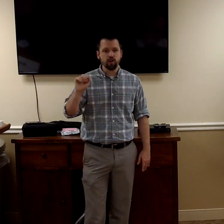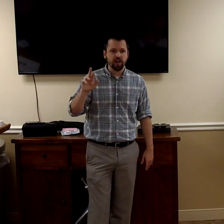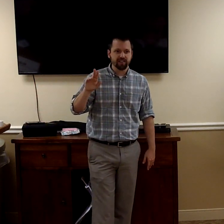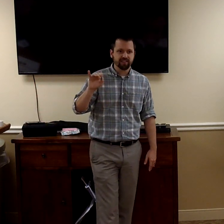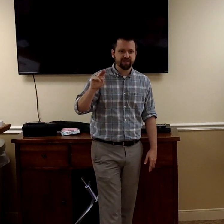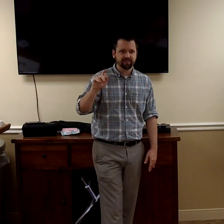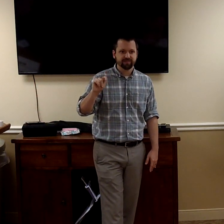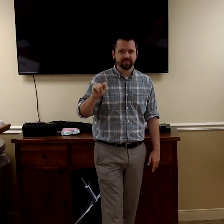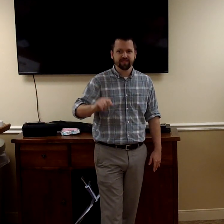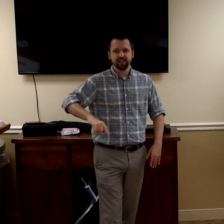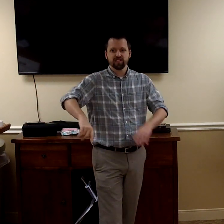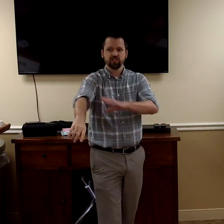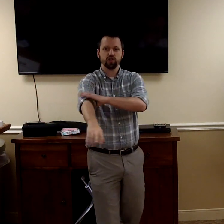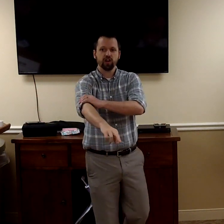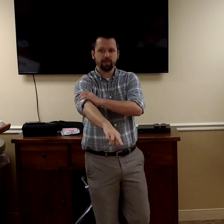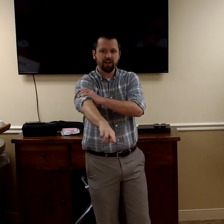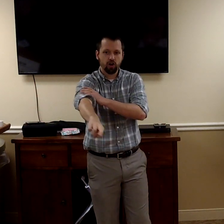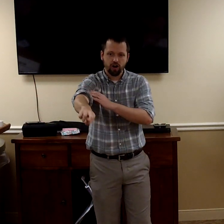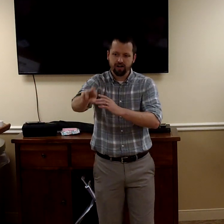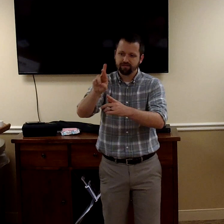Restaurant. So you're going to make an R.